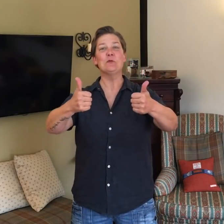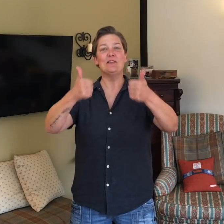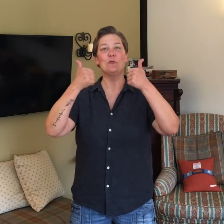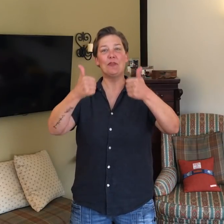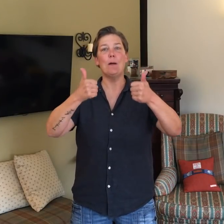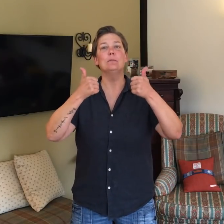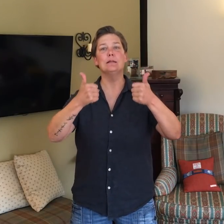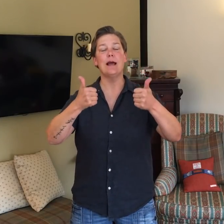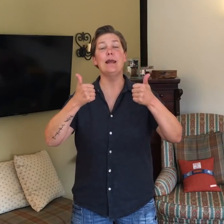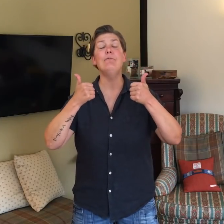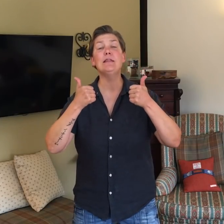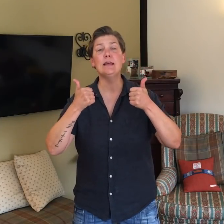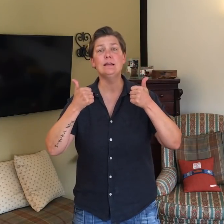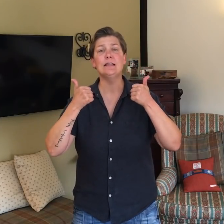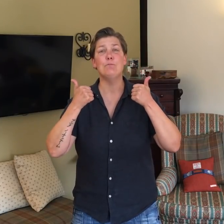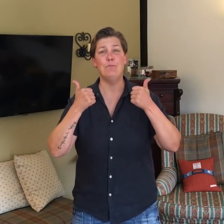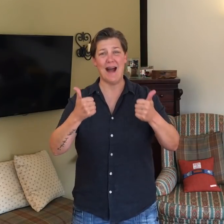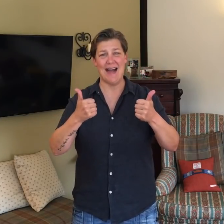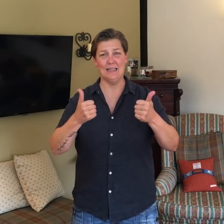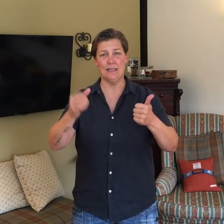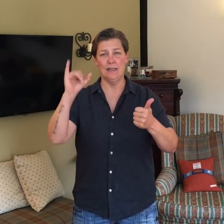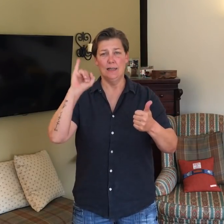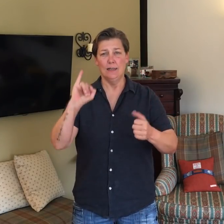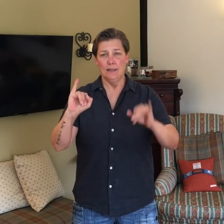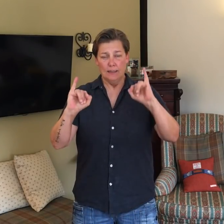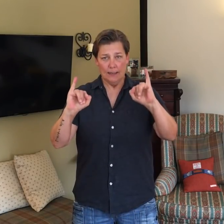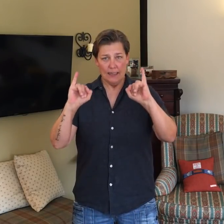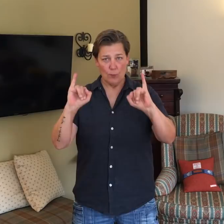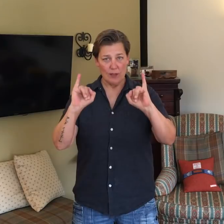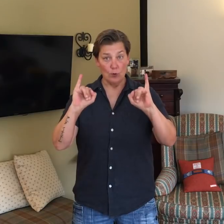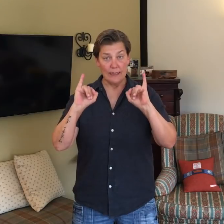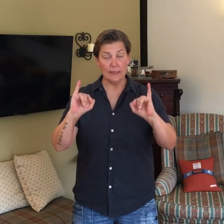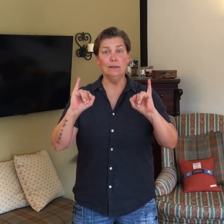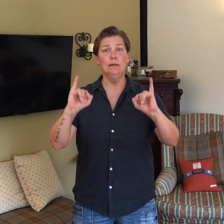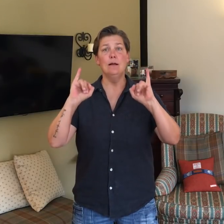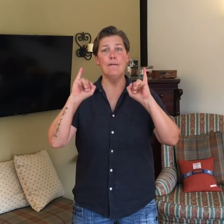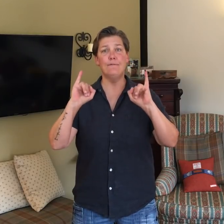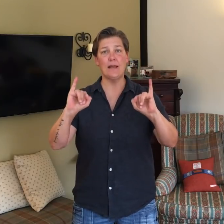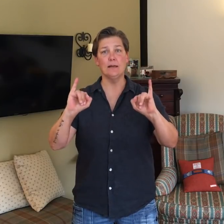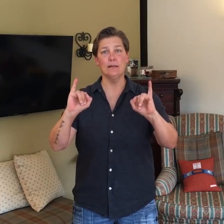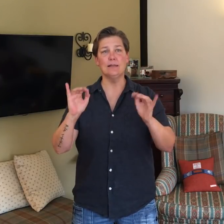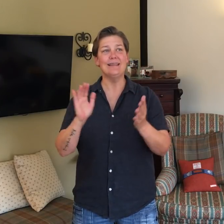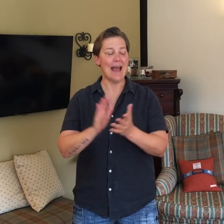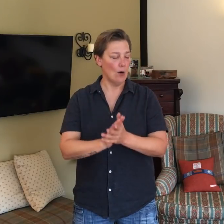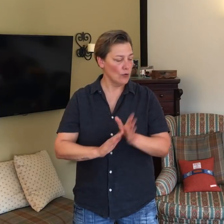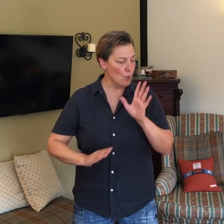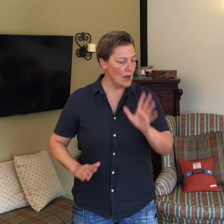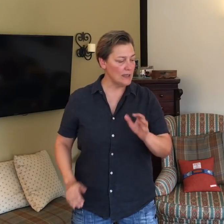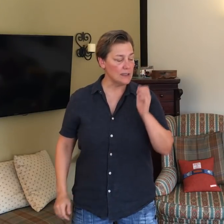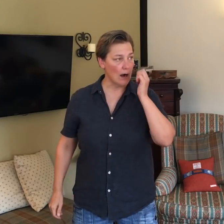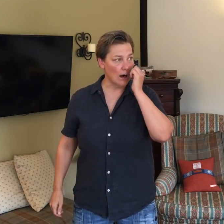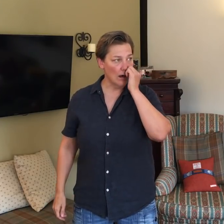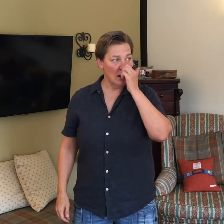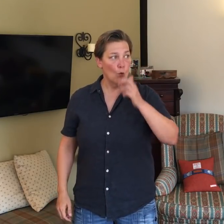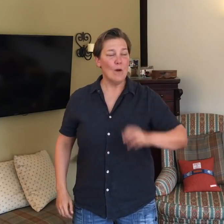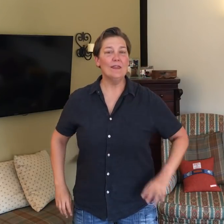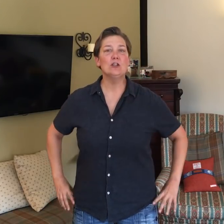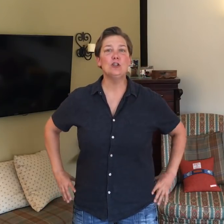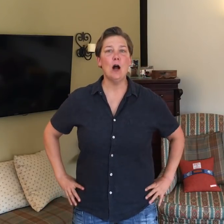your thumbs, and everything that is bad is with your little fingers. Now, the words are when the